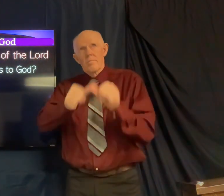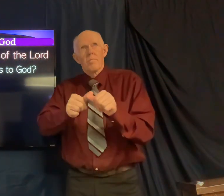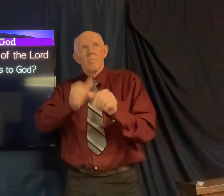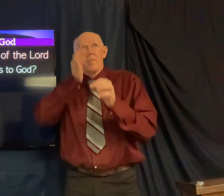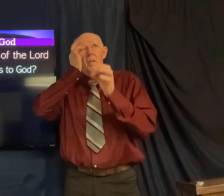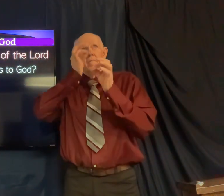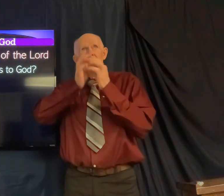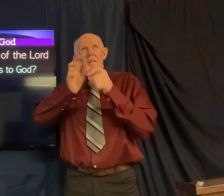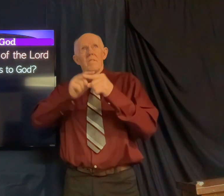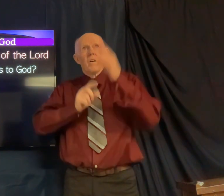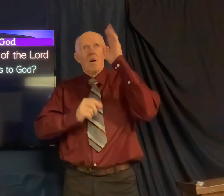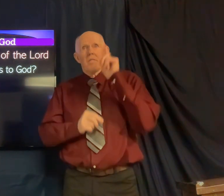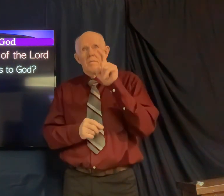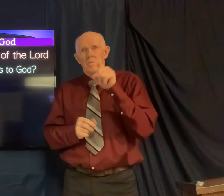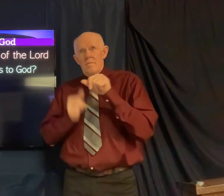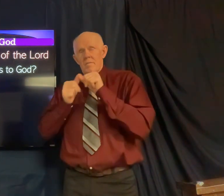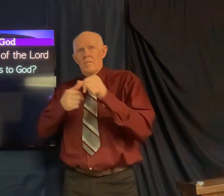Do you continue faithfulness to God?